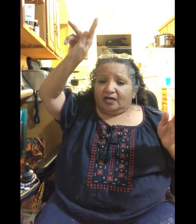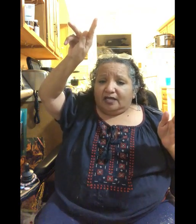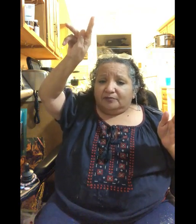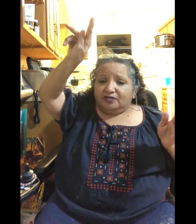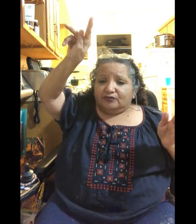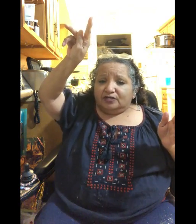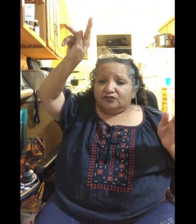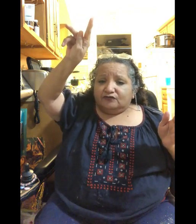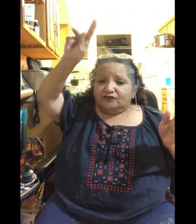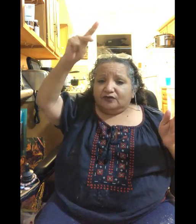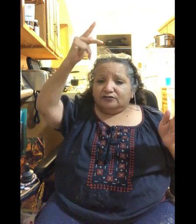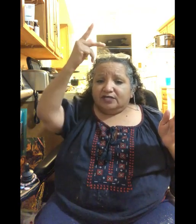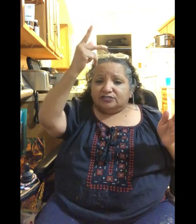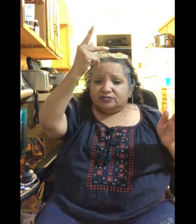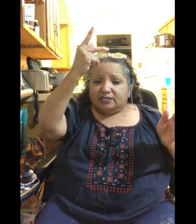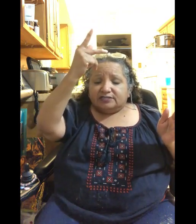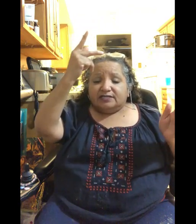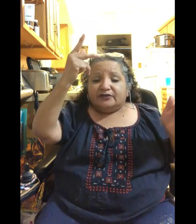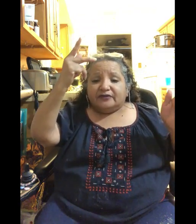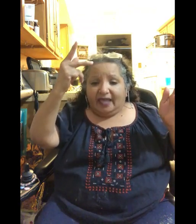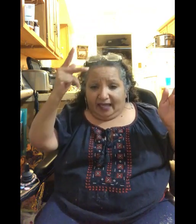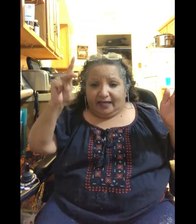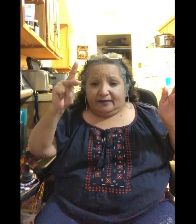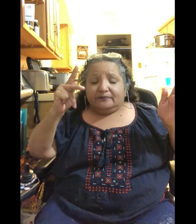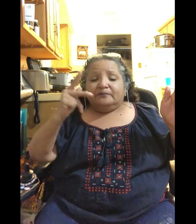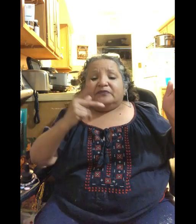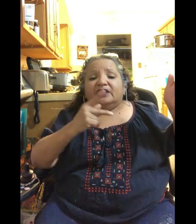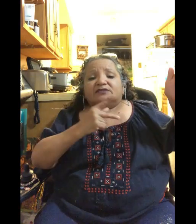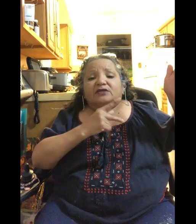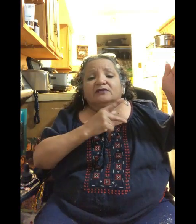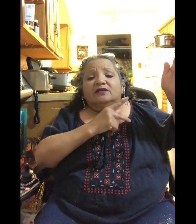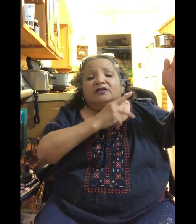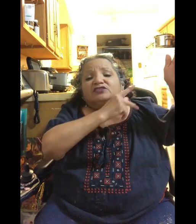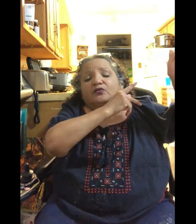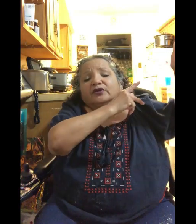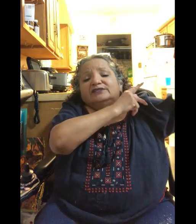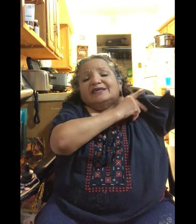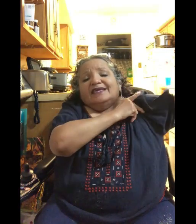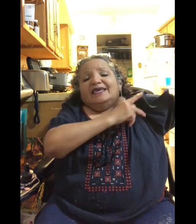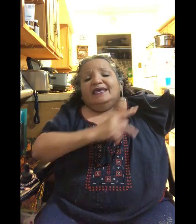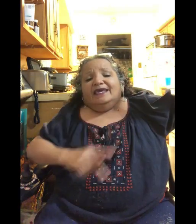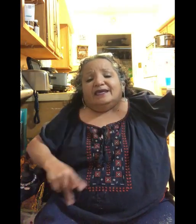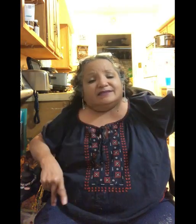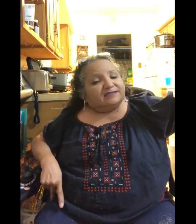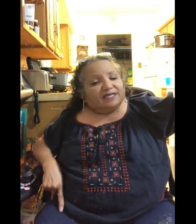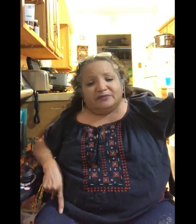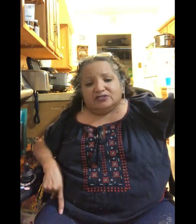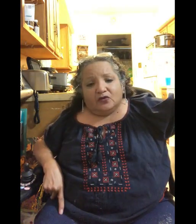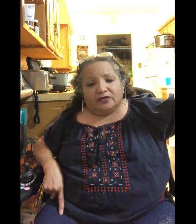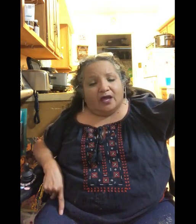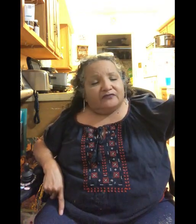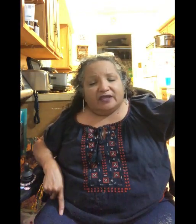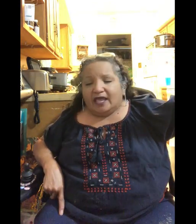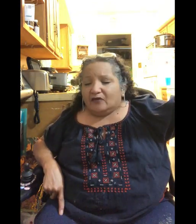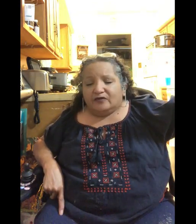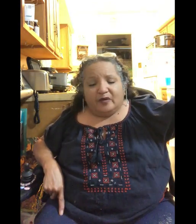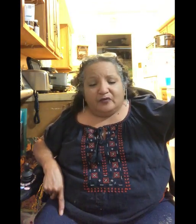of in between the two fingers. That's the letter K. So we're going to say king. It's the same as Lord. Now, if they can't remember